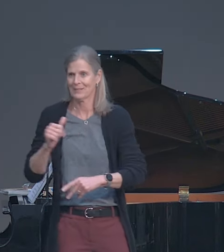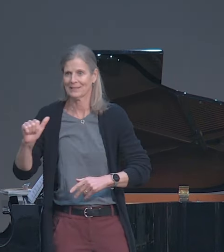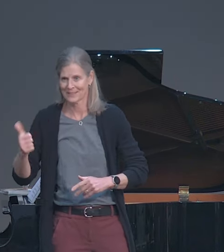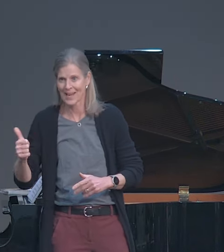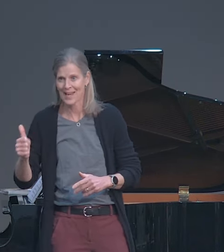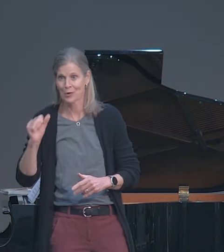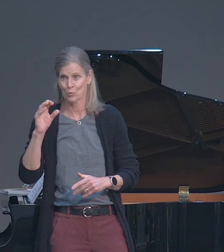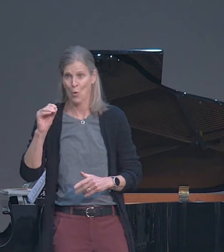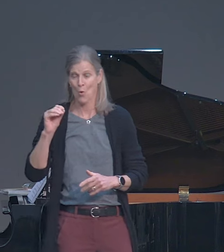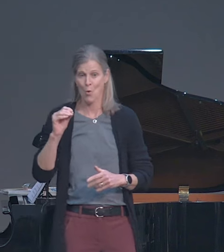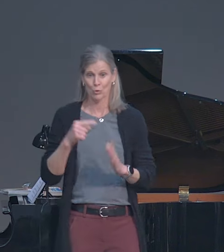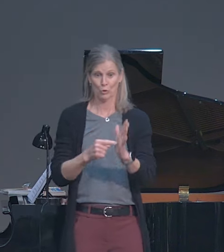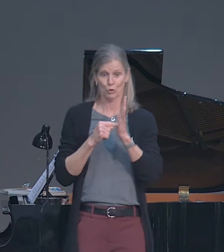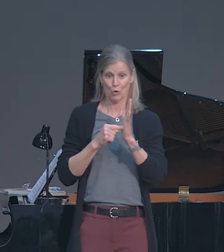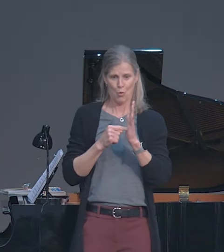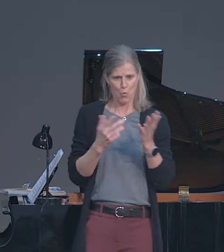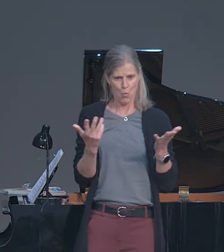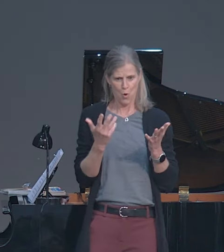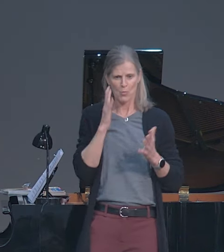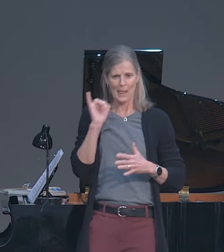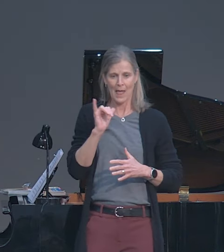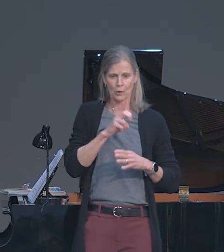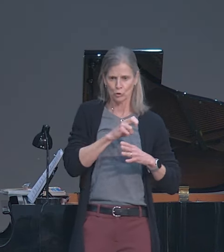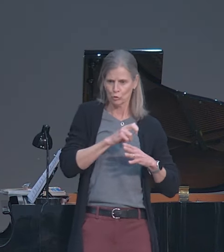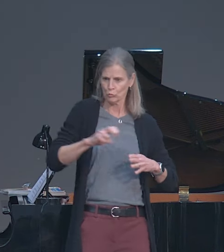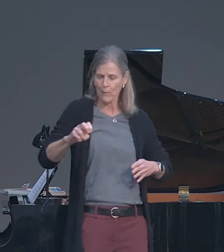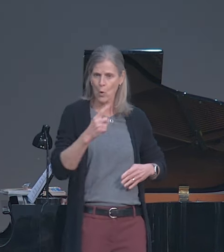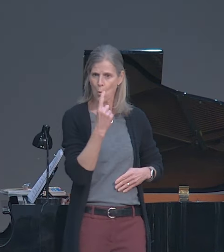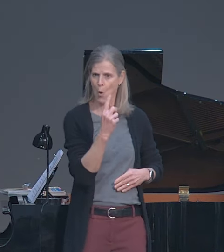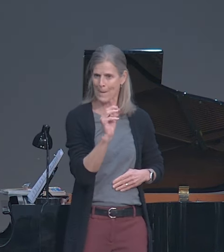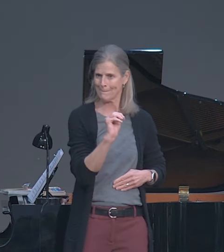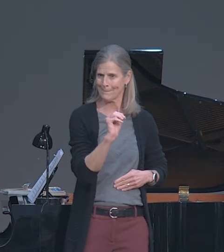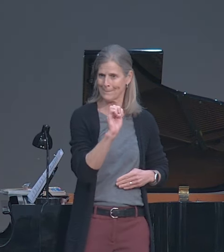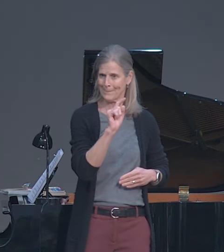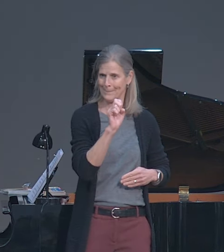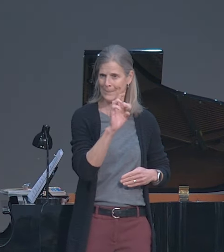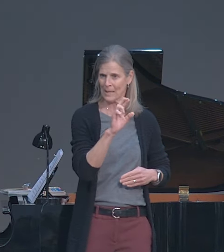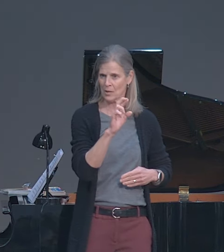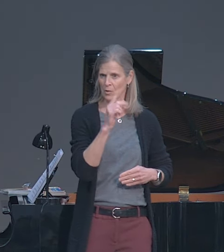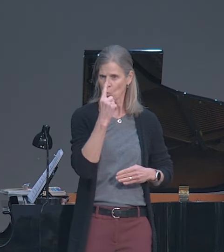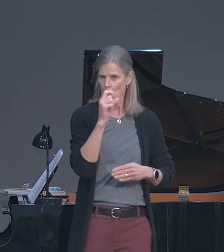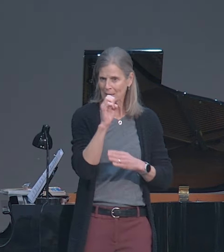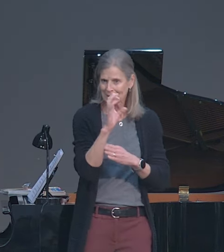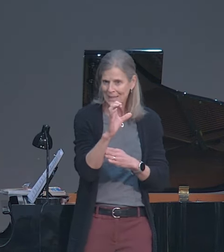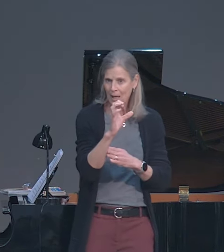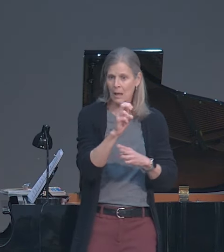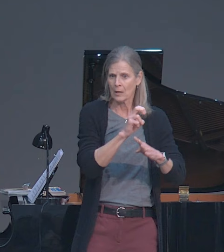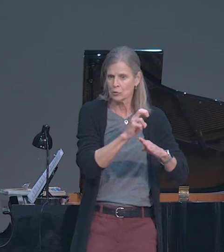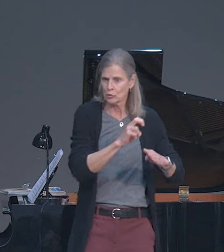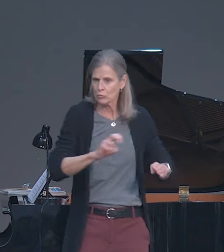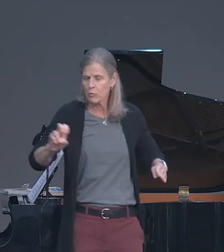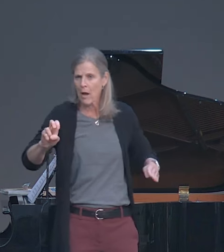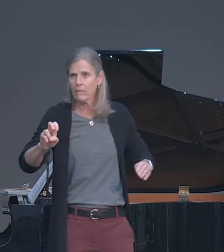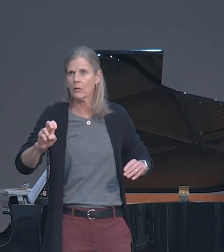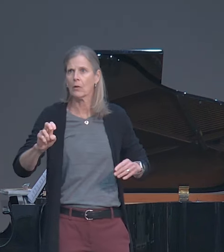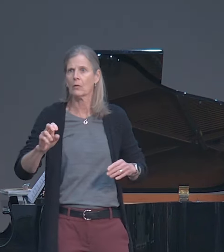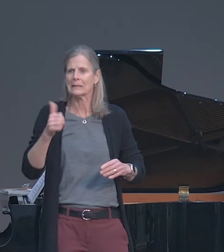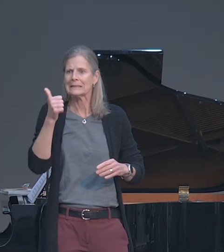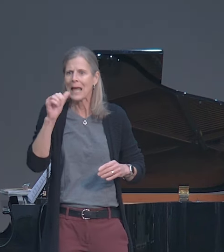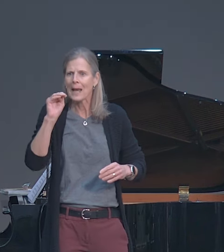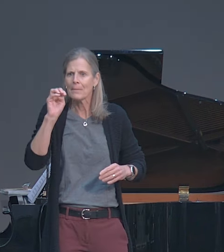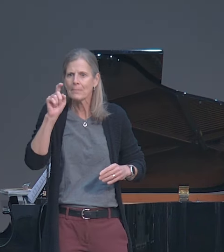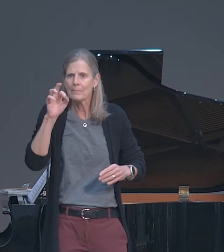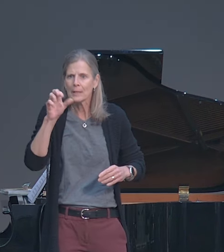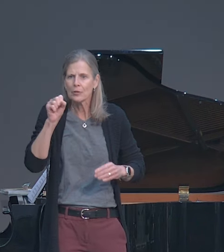So to illustrate what it would be like to travel 1 meter per second and then to travel 10